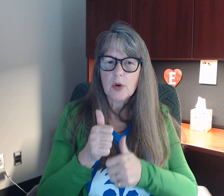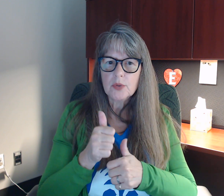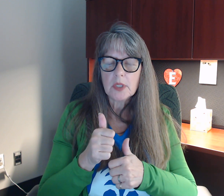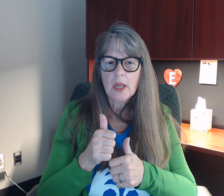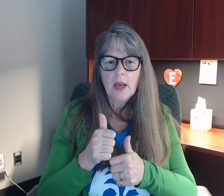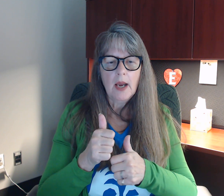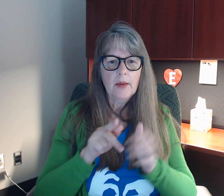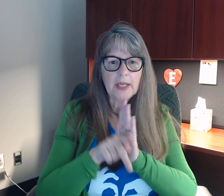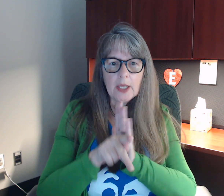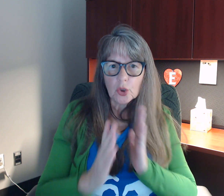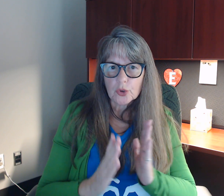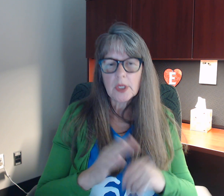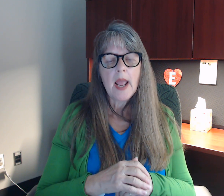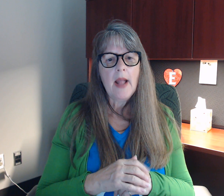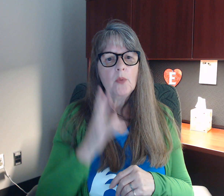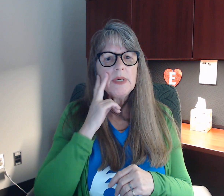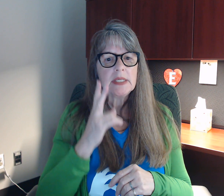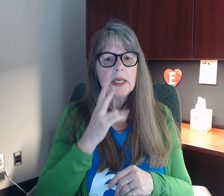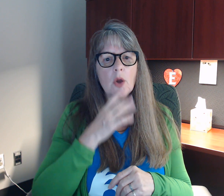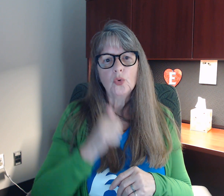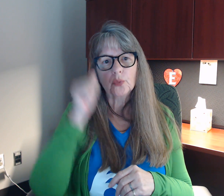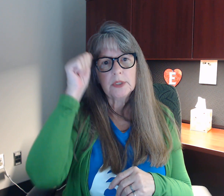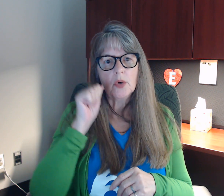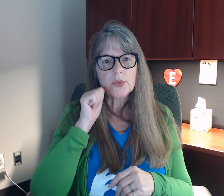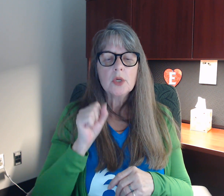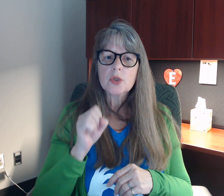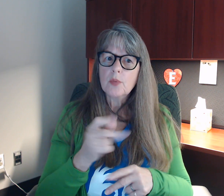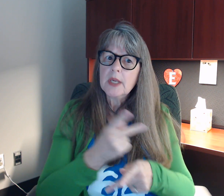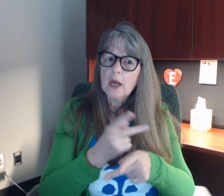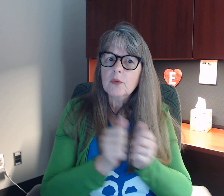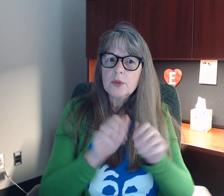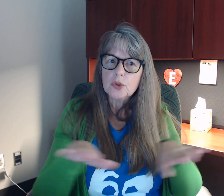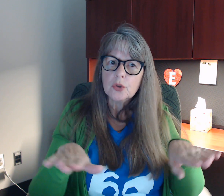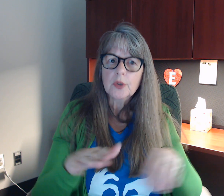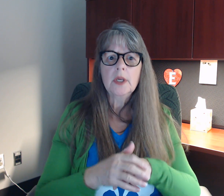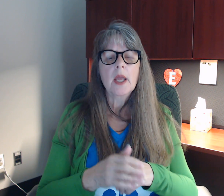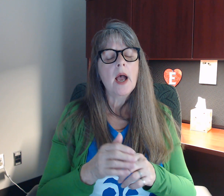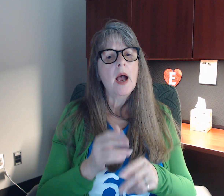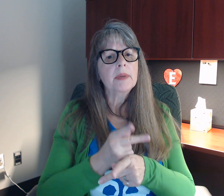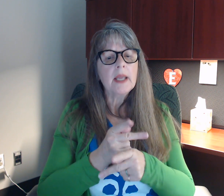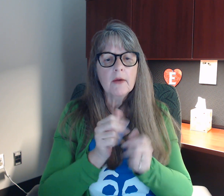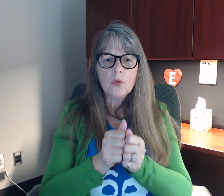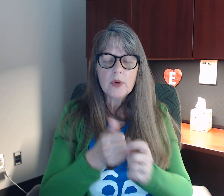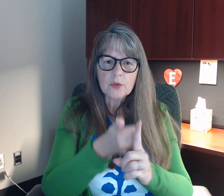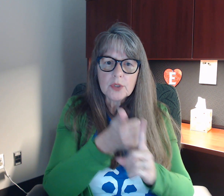most killers and that we see in older adults. So be careful with your children. Be careful with